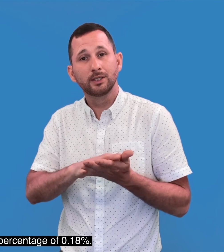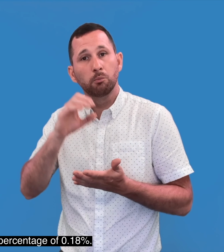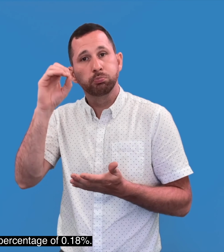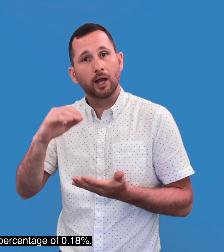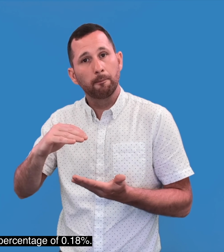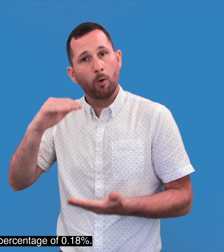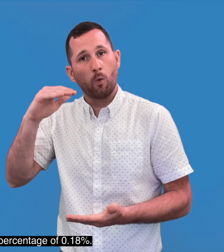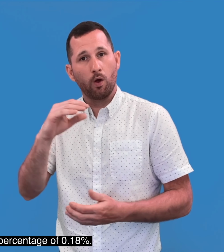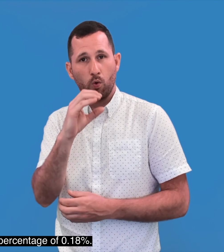meaning a percentage of